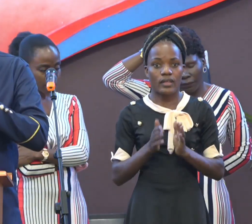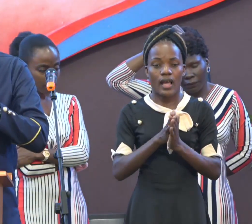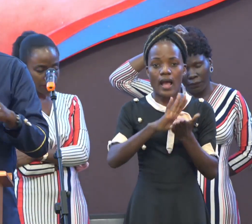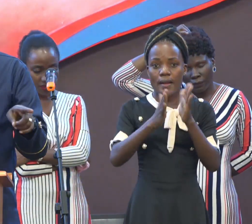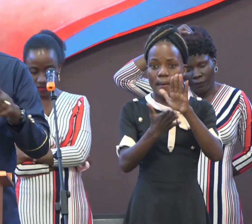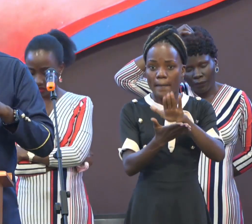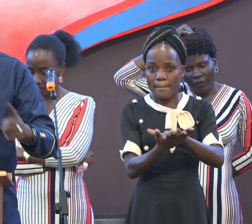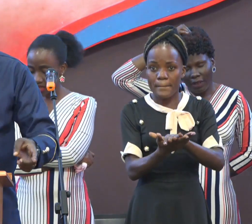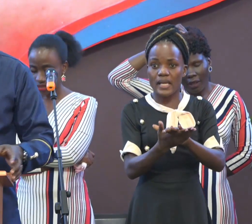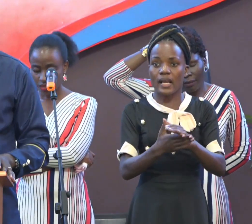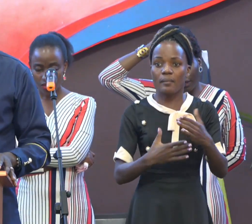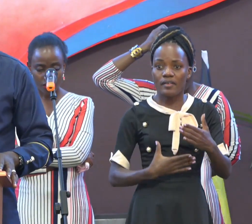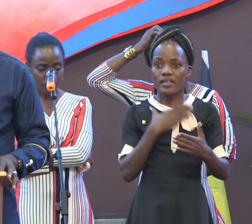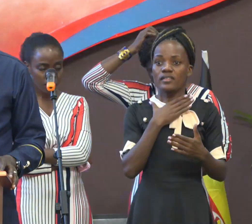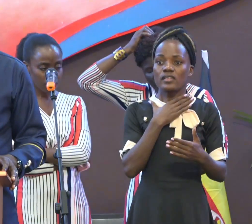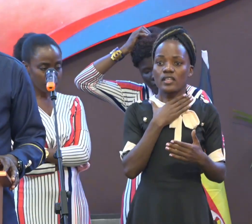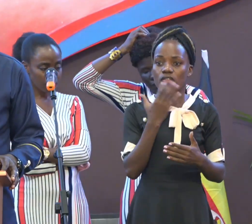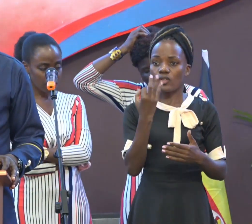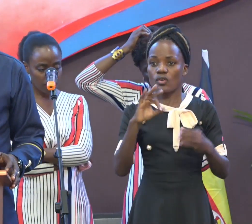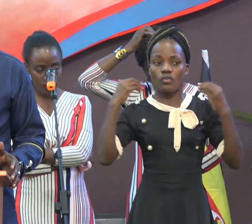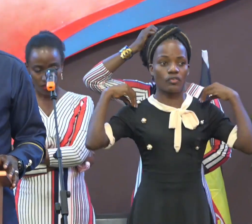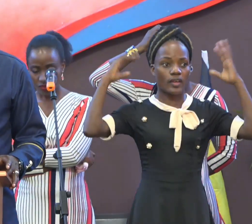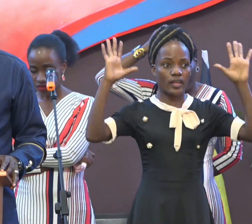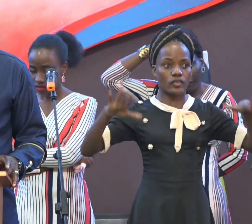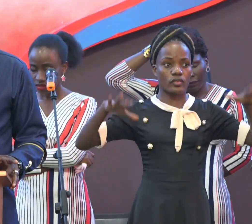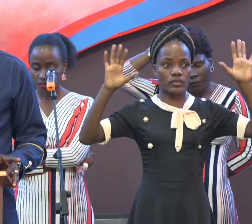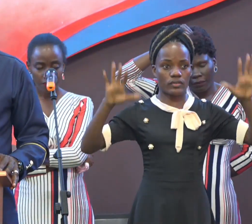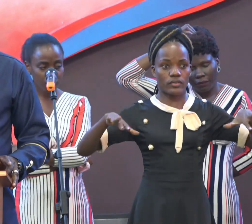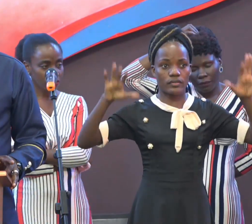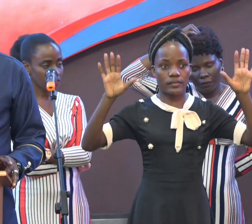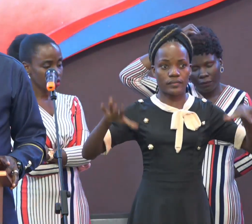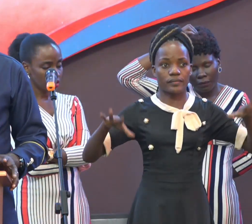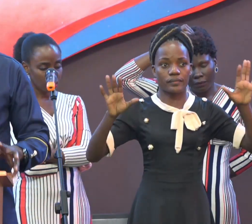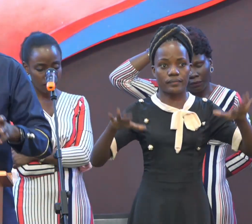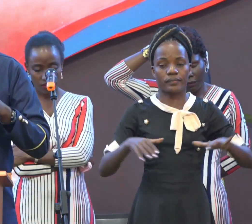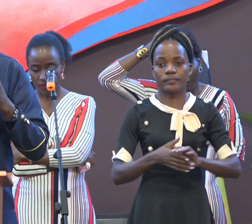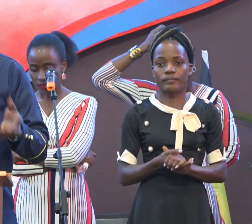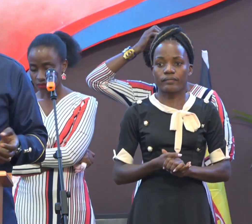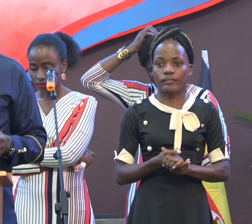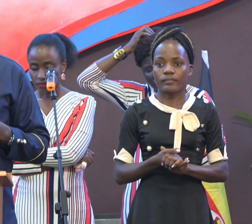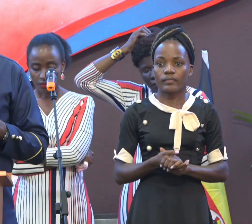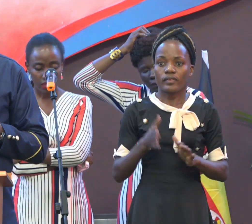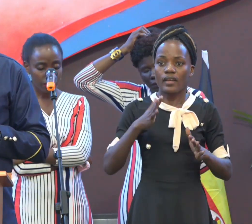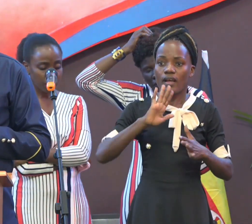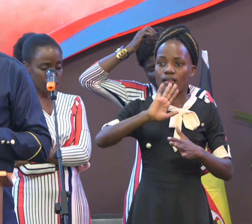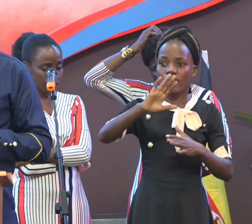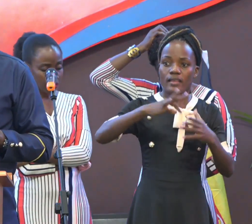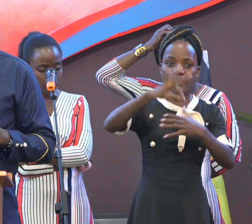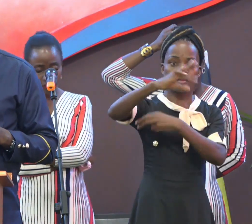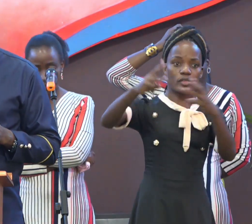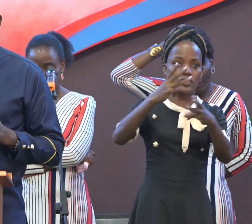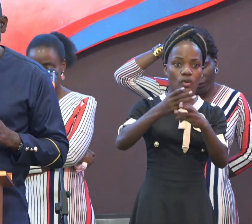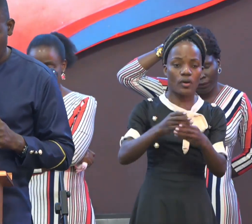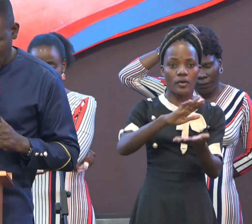Kifuuke kukyalirwa kw'abamalayika. Let it become a visitation of the angels. Obwengula bwabwe obw'omwoyo butereezebwe. That